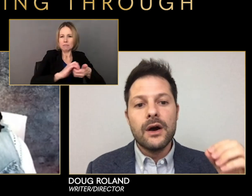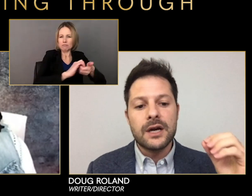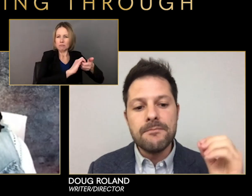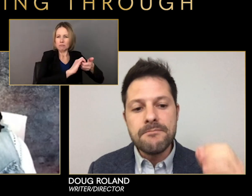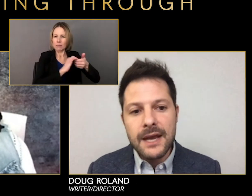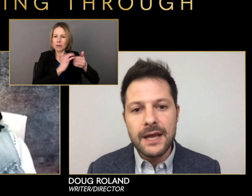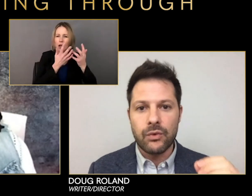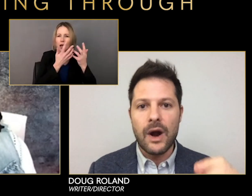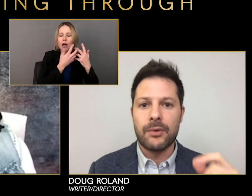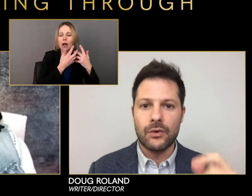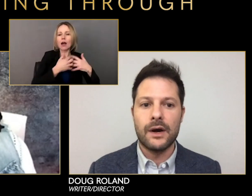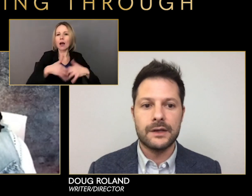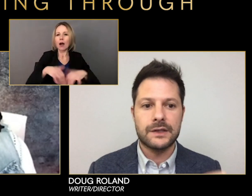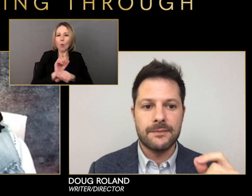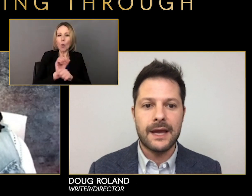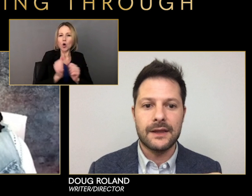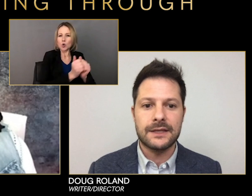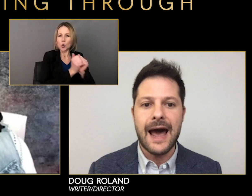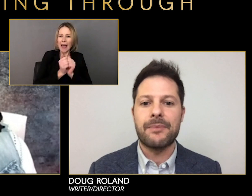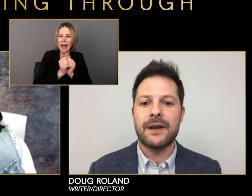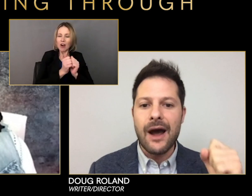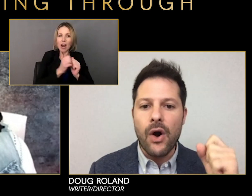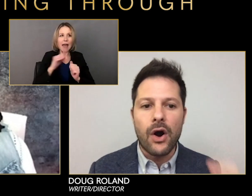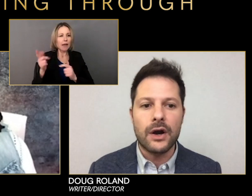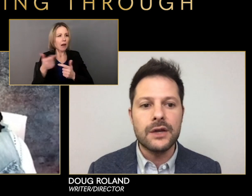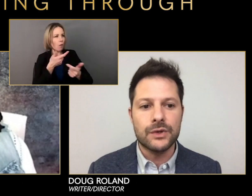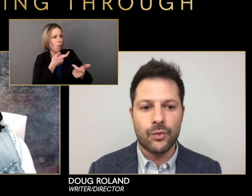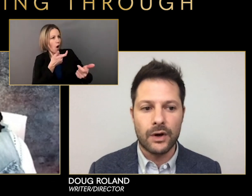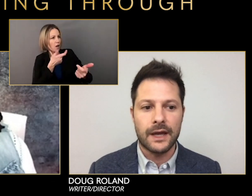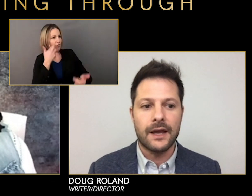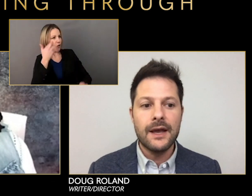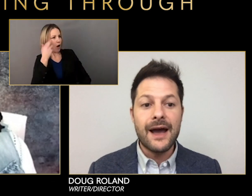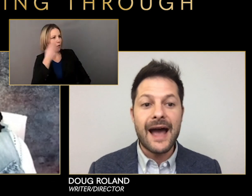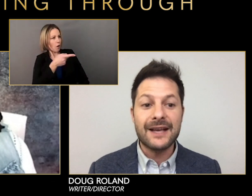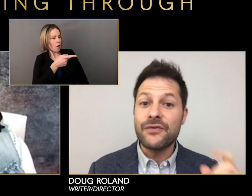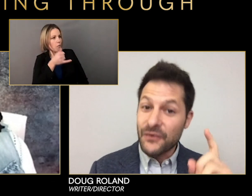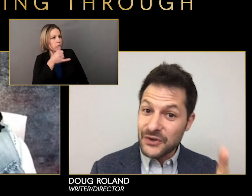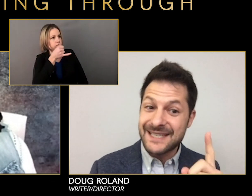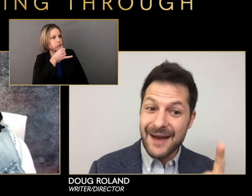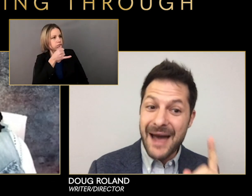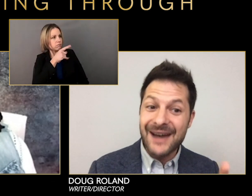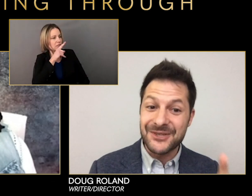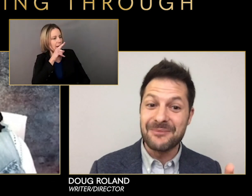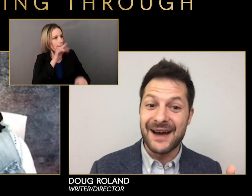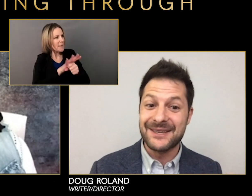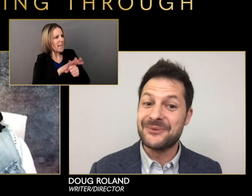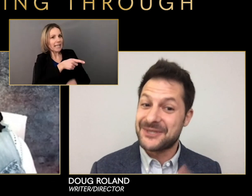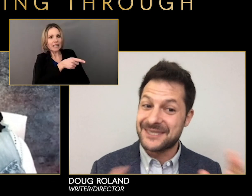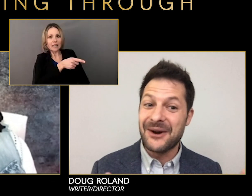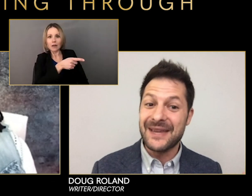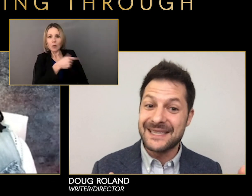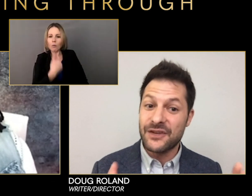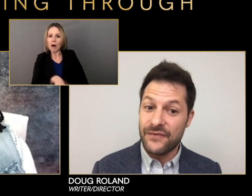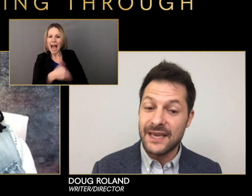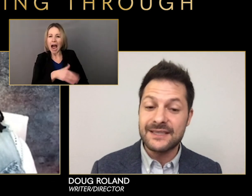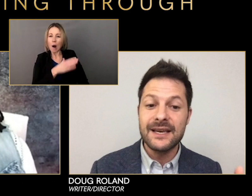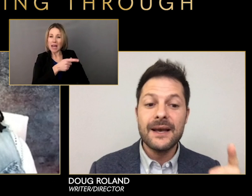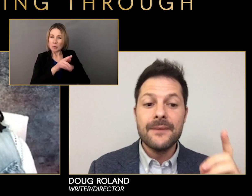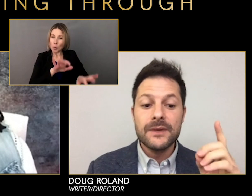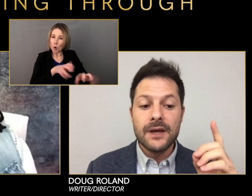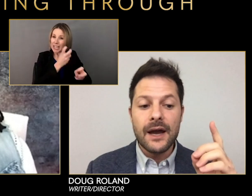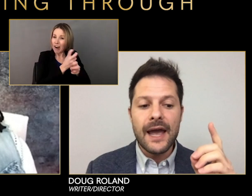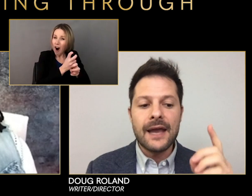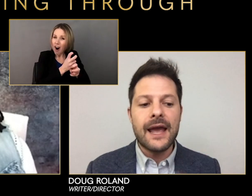how committed Robert was to making this happen and how hard he was working as a first-time actor, mind you, which is no easy